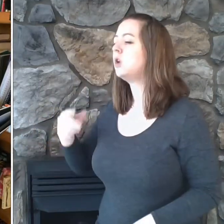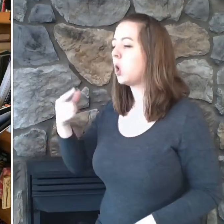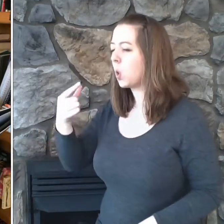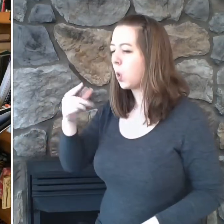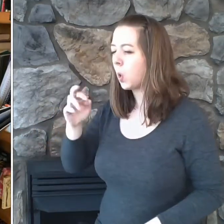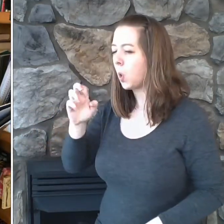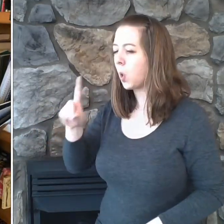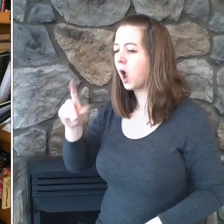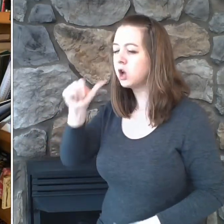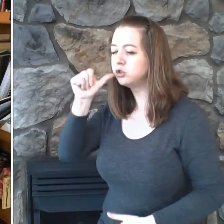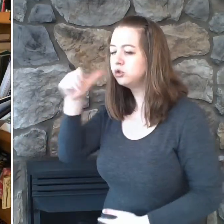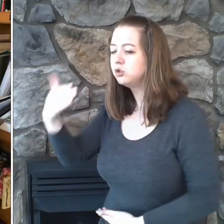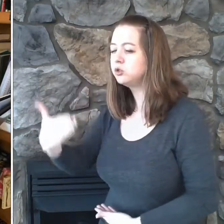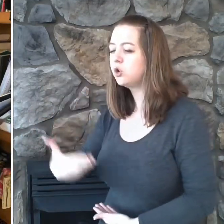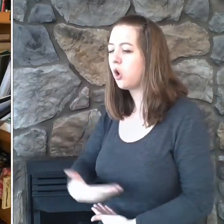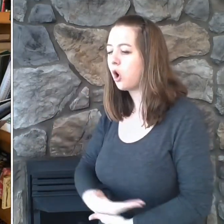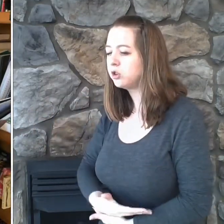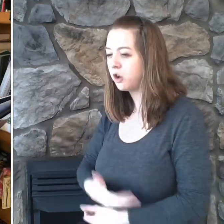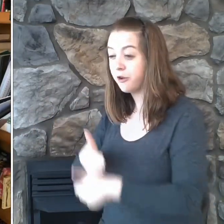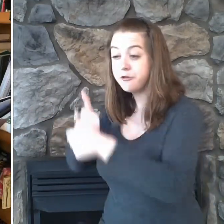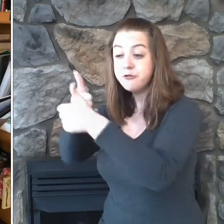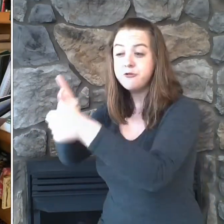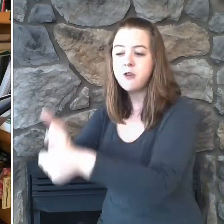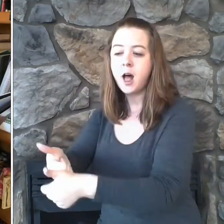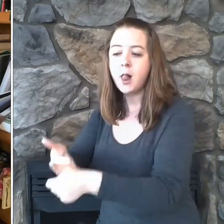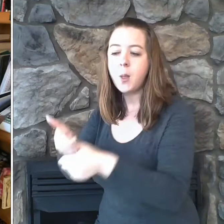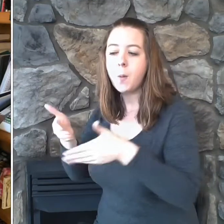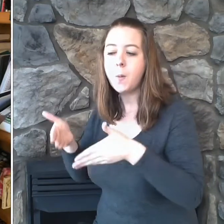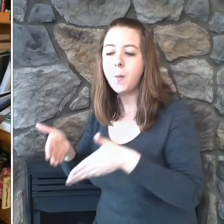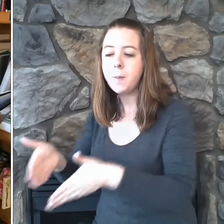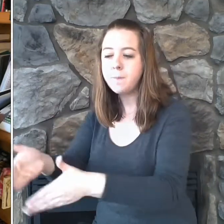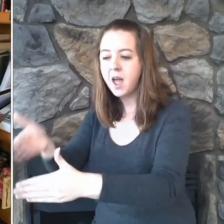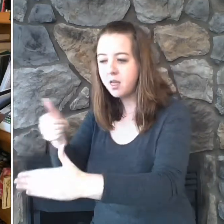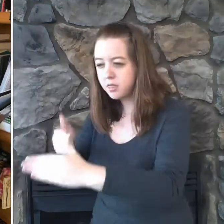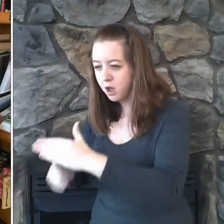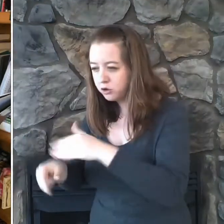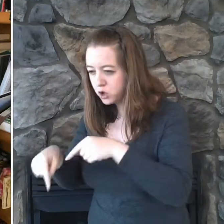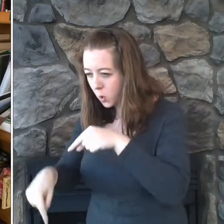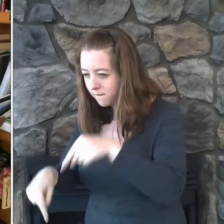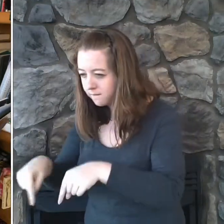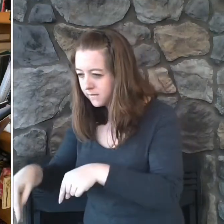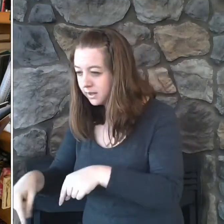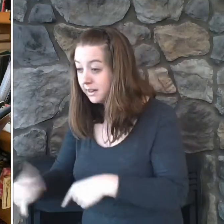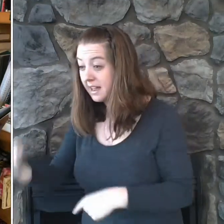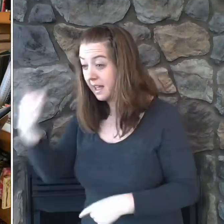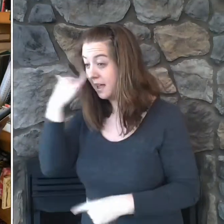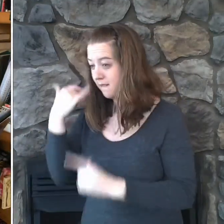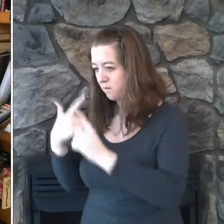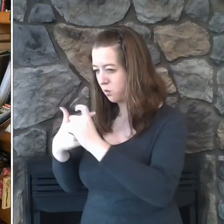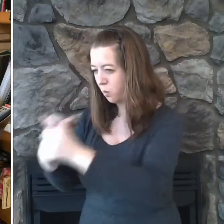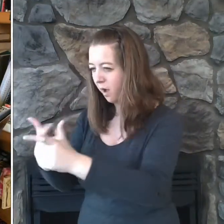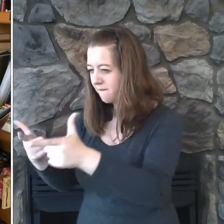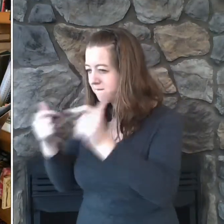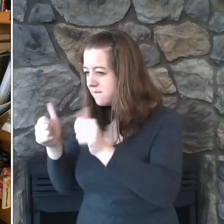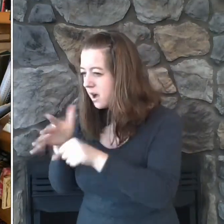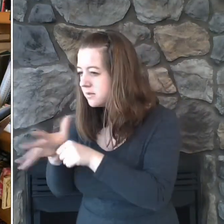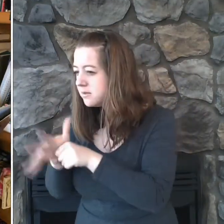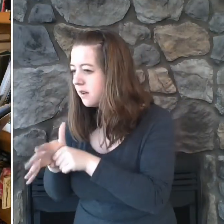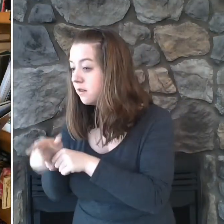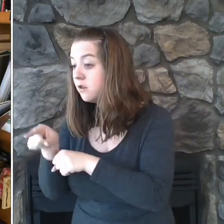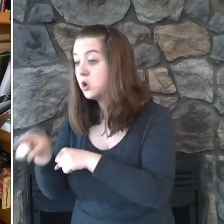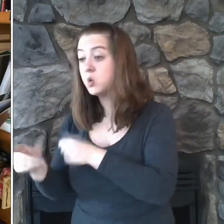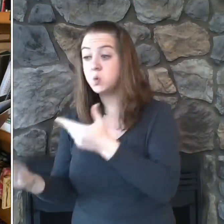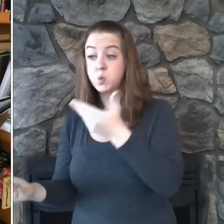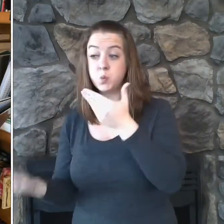"Granddaughter," the old man said, "follow the path beneath your feet. If you run fast enough,